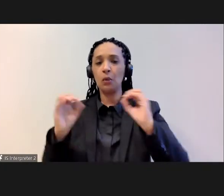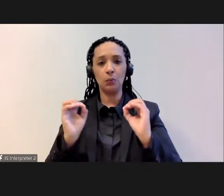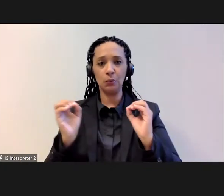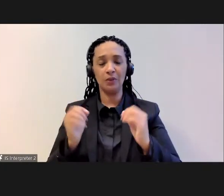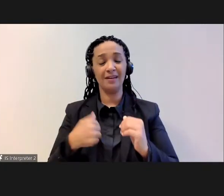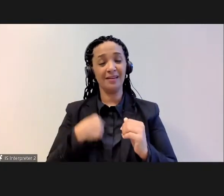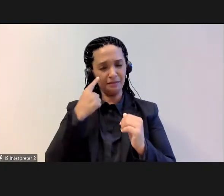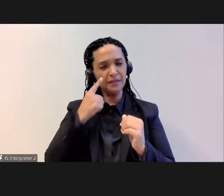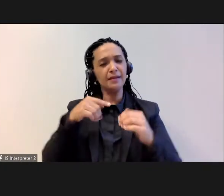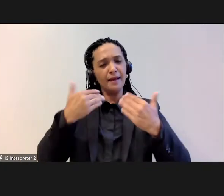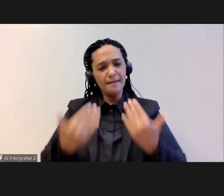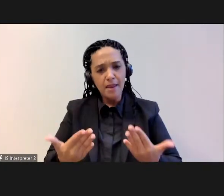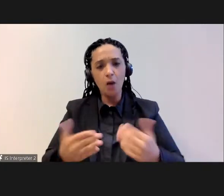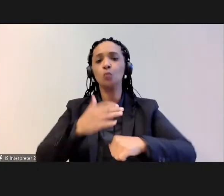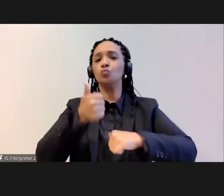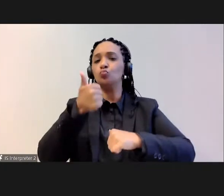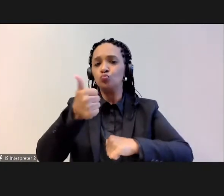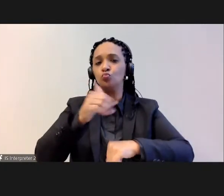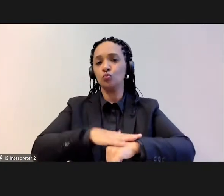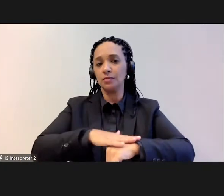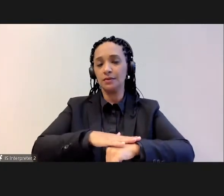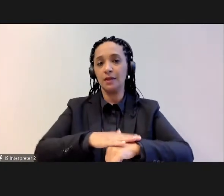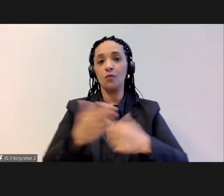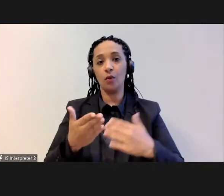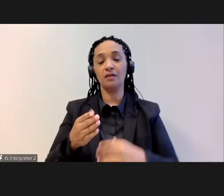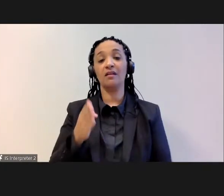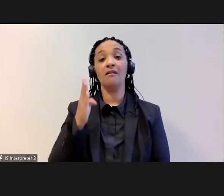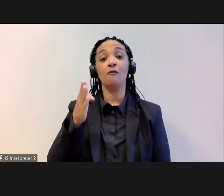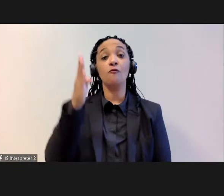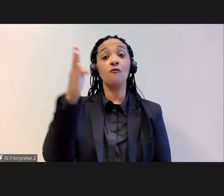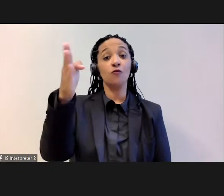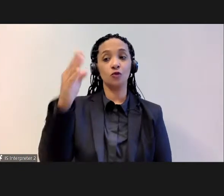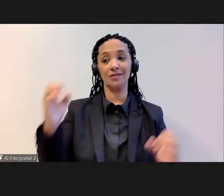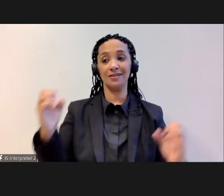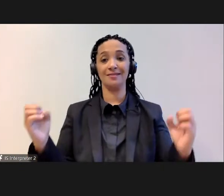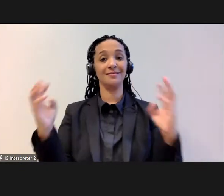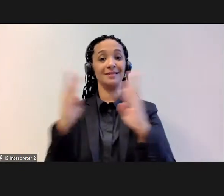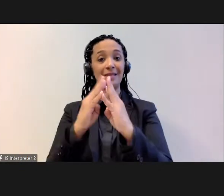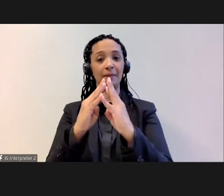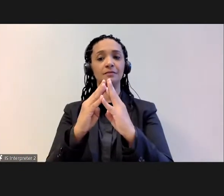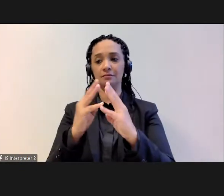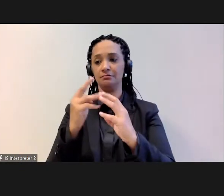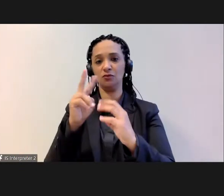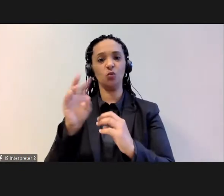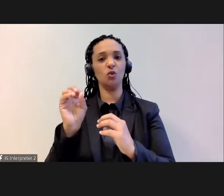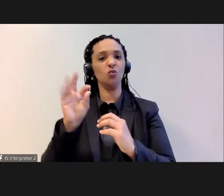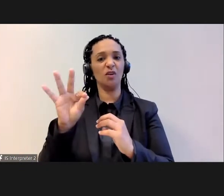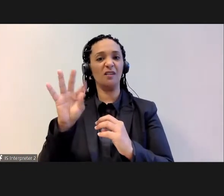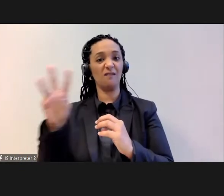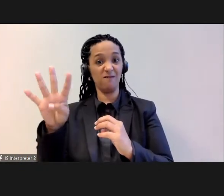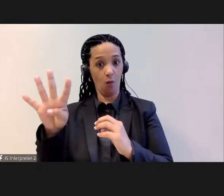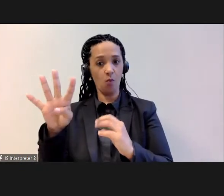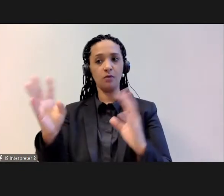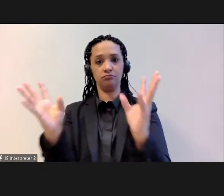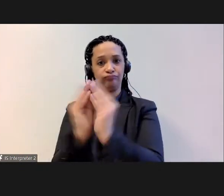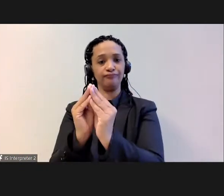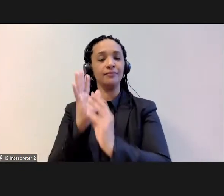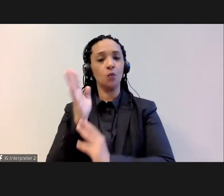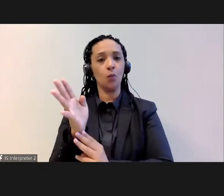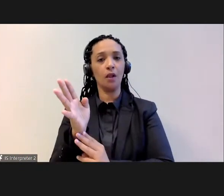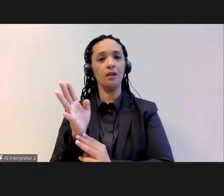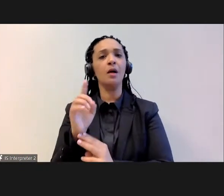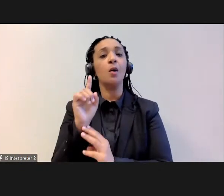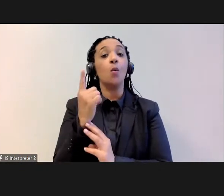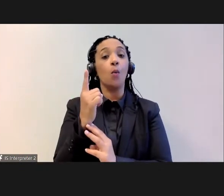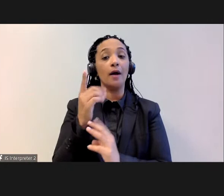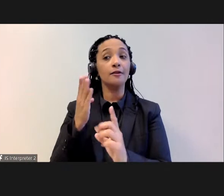good opportunity with the Futures, Summit happening next year. And one of the, compact that is supposed to come out